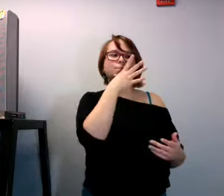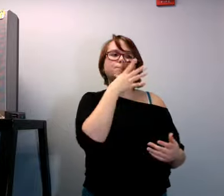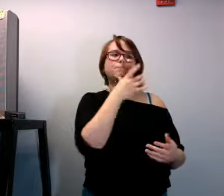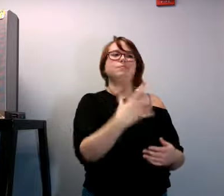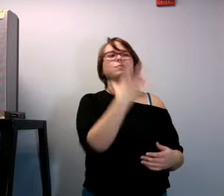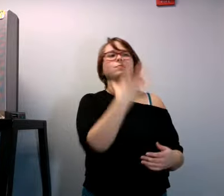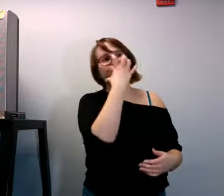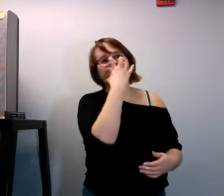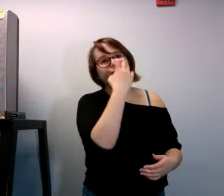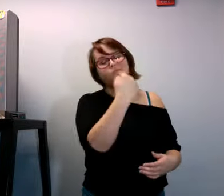special thing that happened to me.